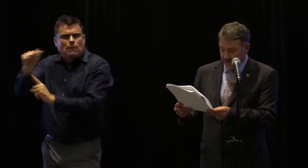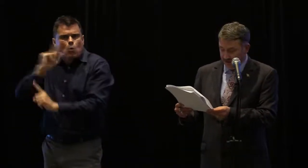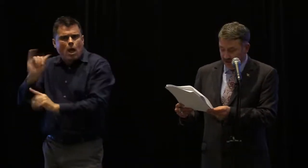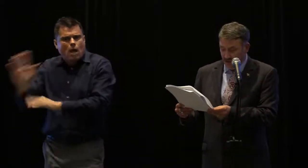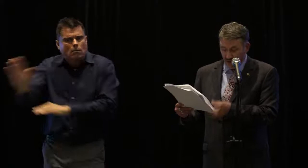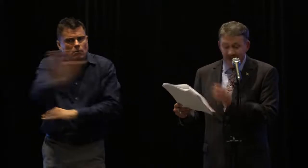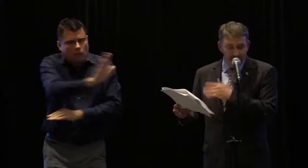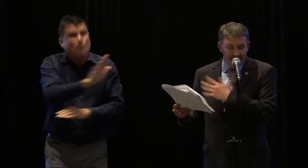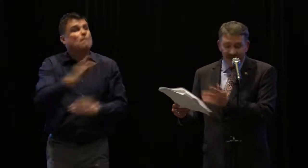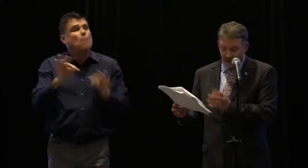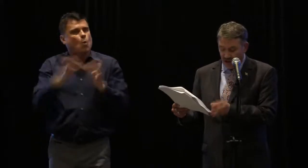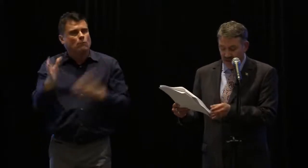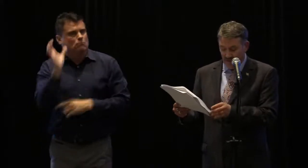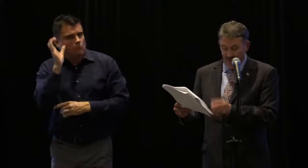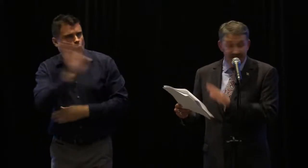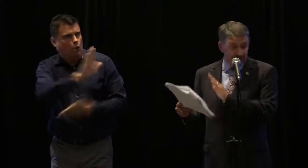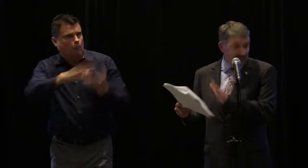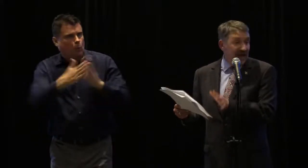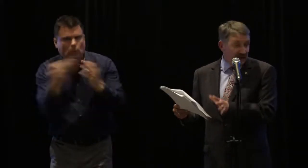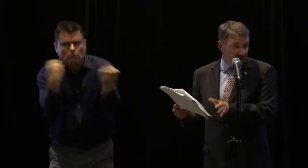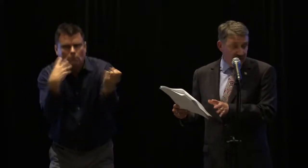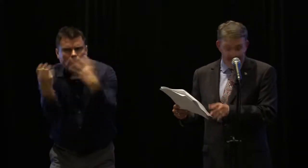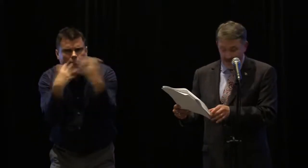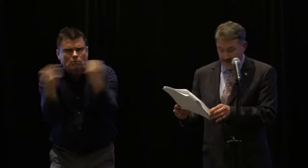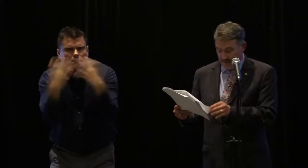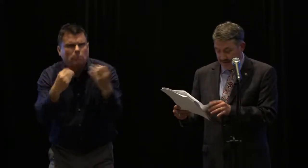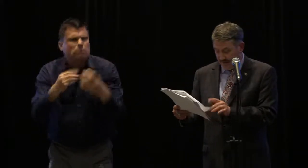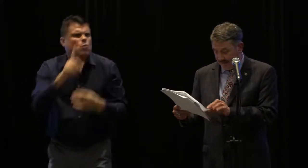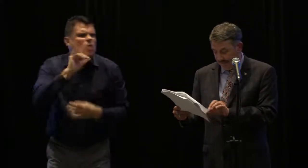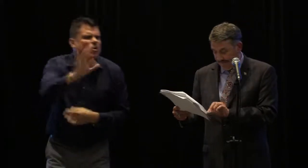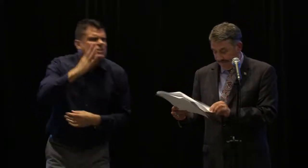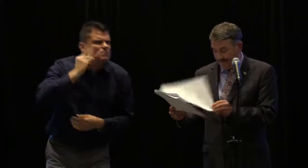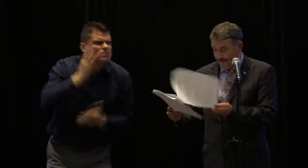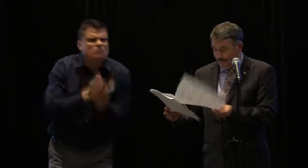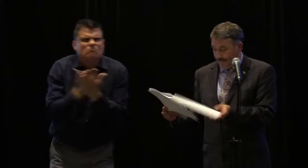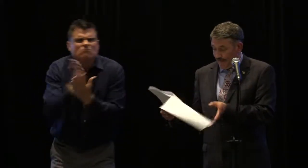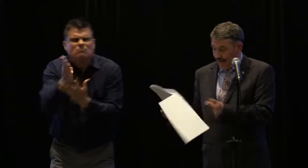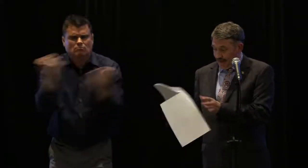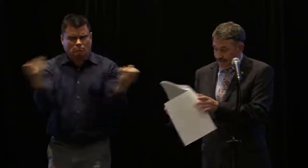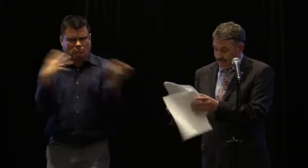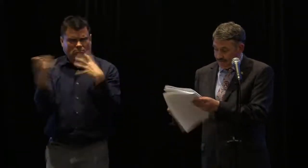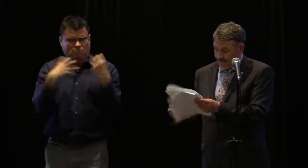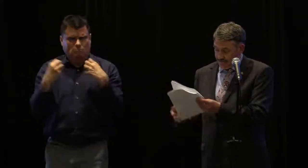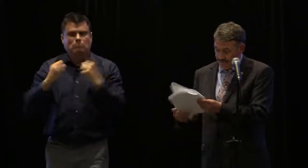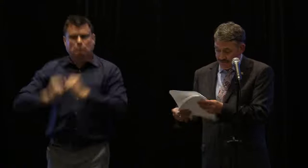sectors so we can make sure that we get it right.